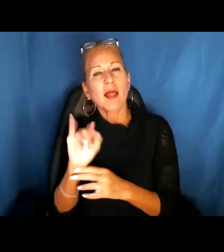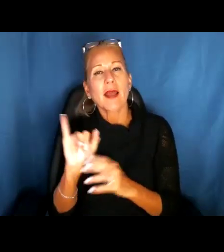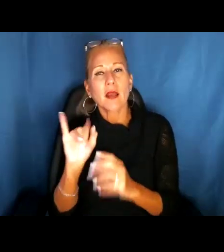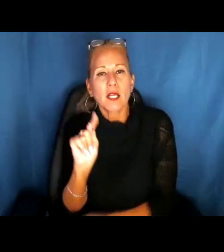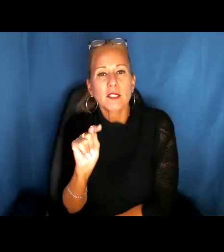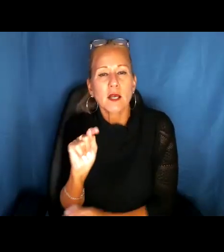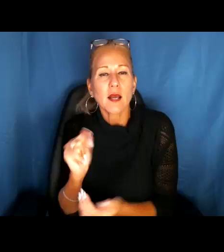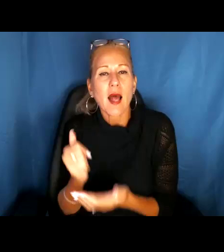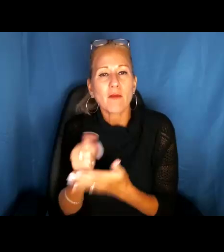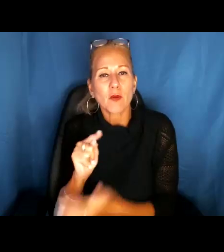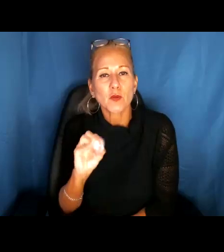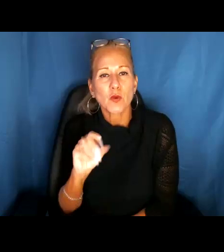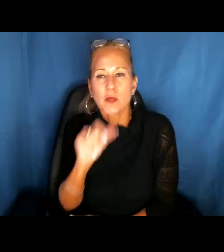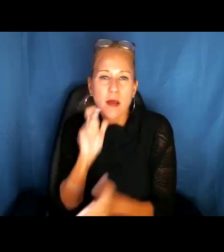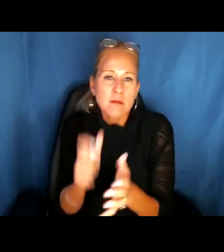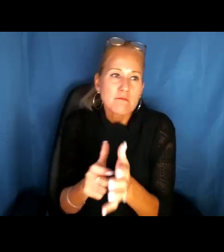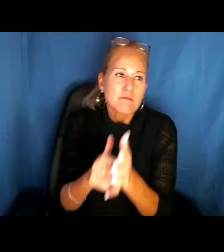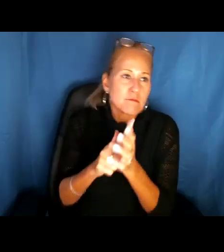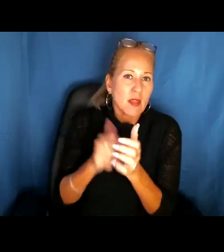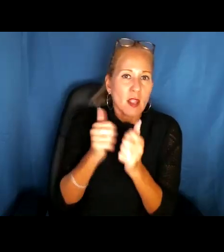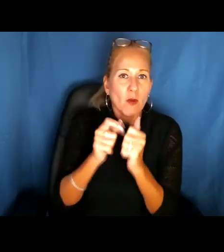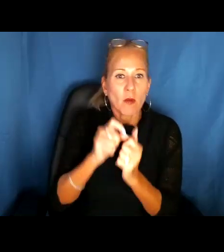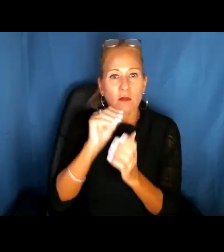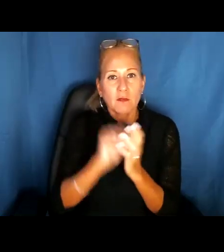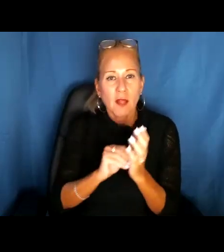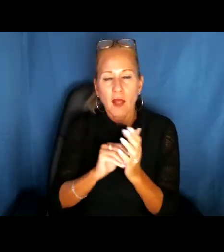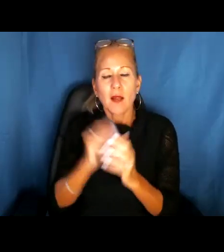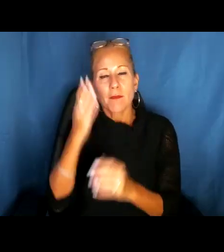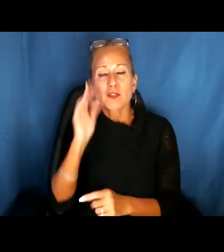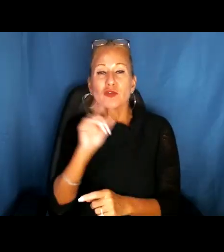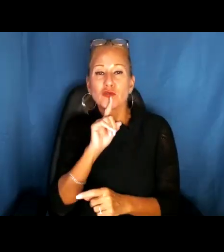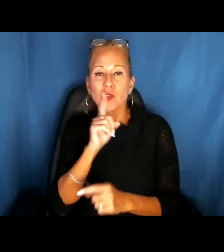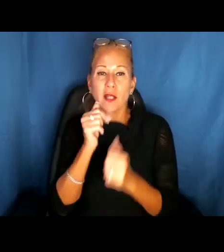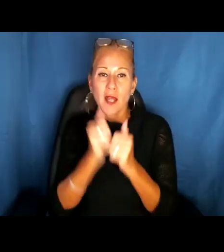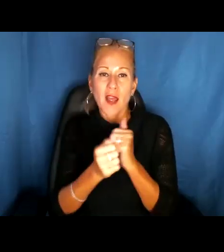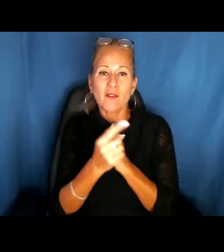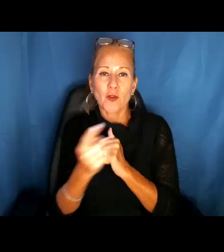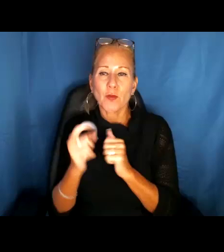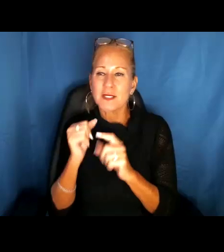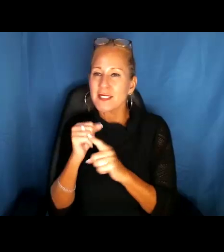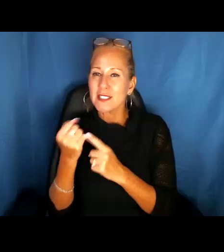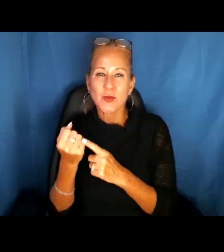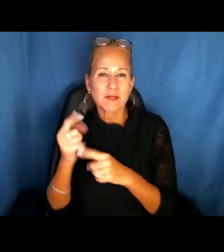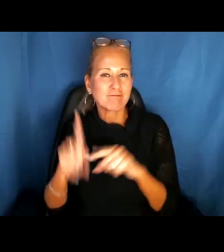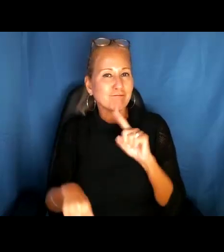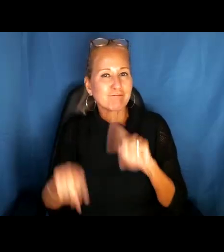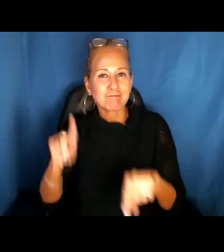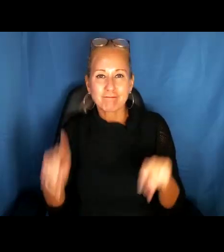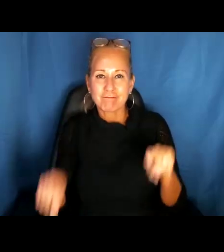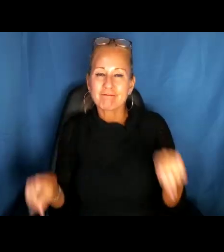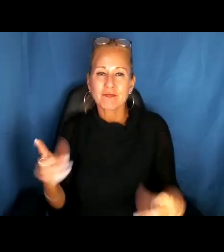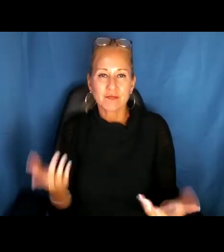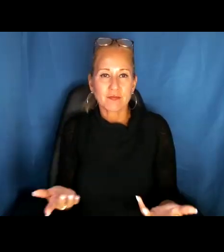tool, but not mandatory for everybody to fill out. Because again, everybody's situation is